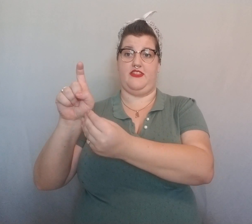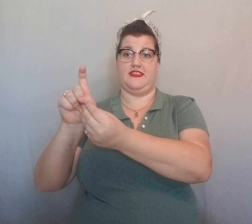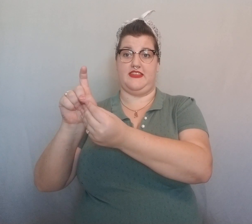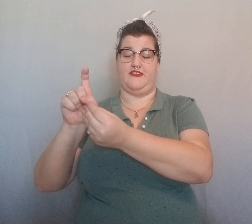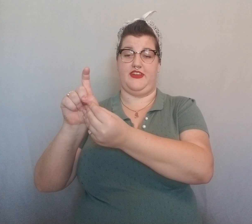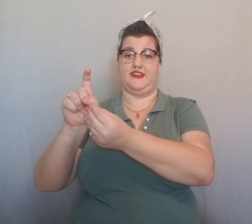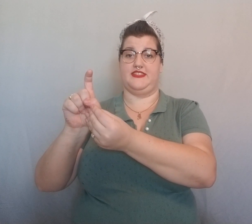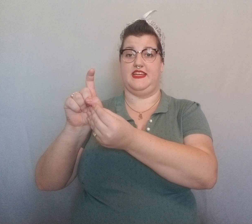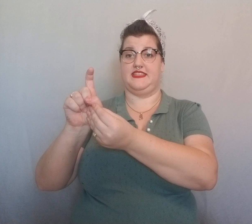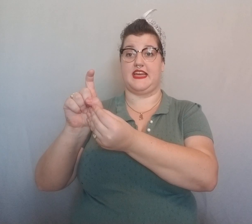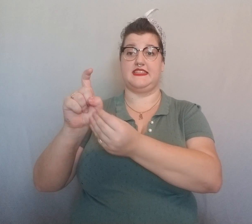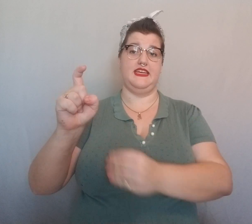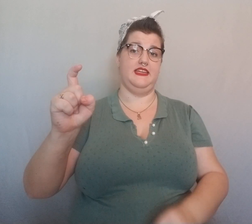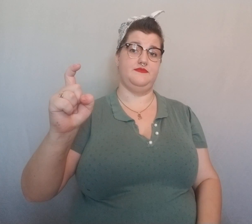these other fingers tucked in.